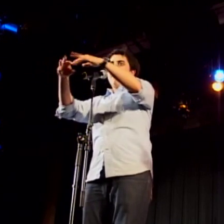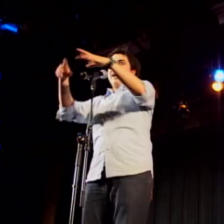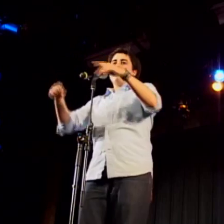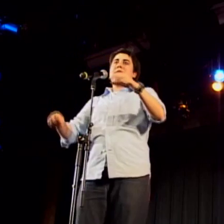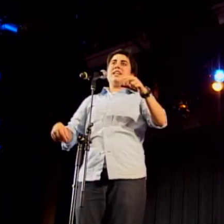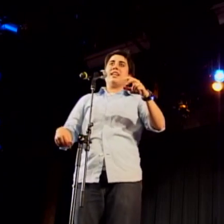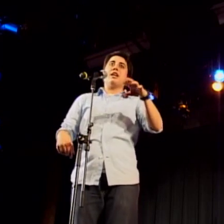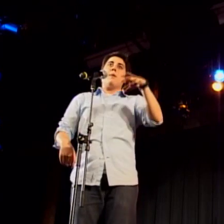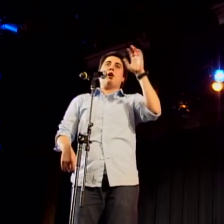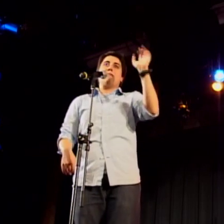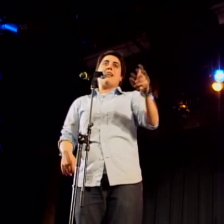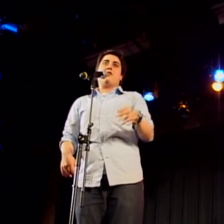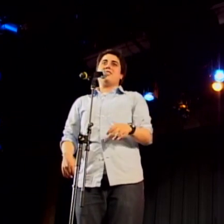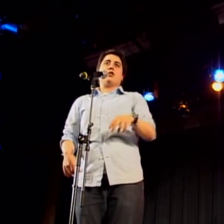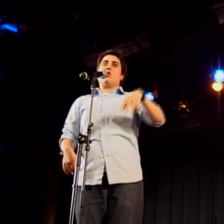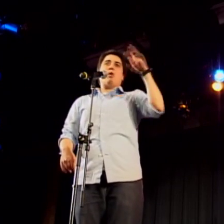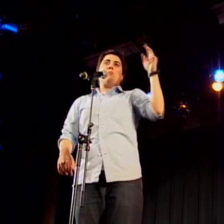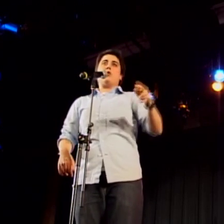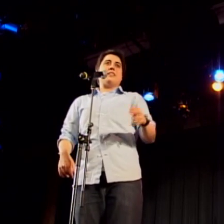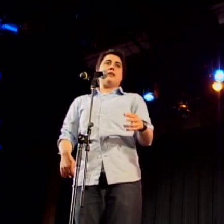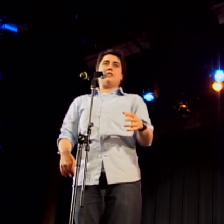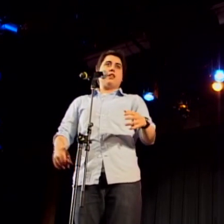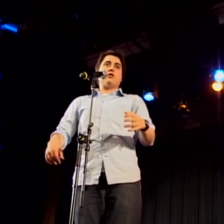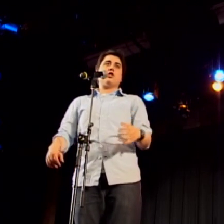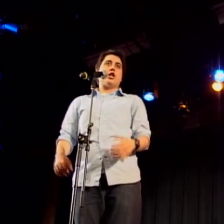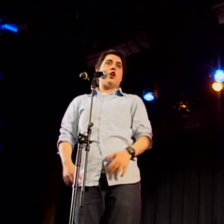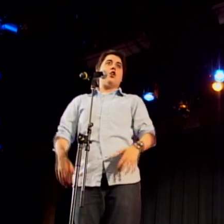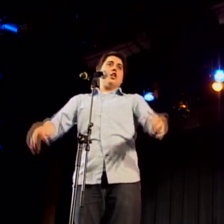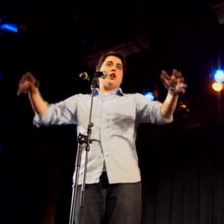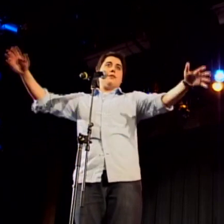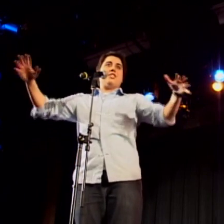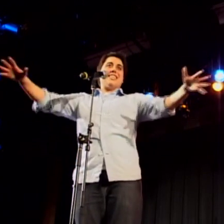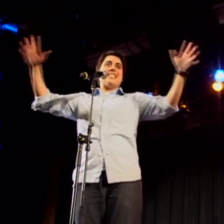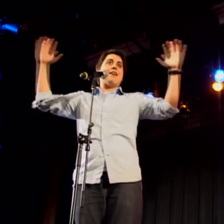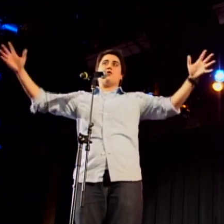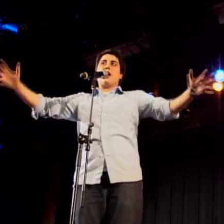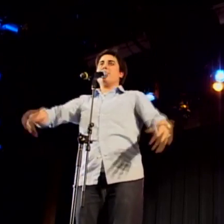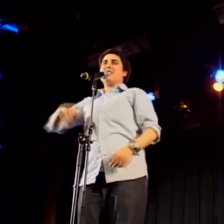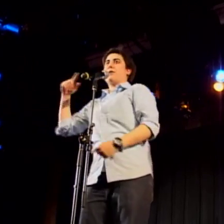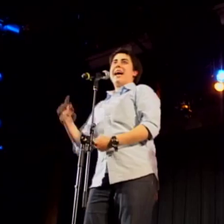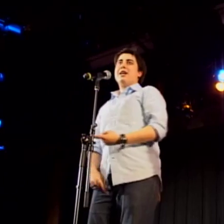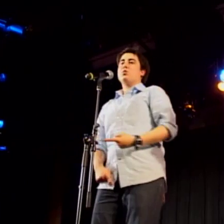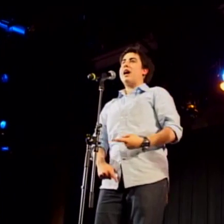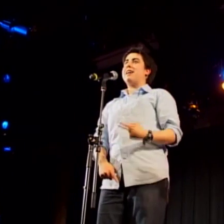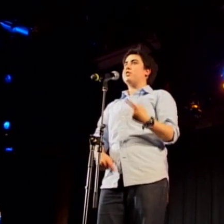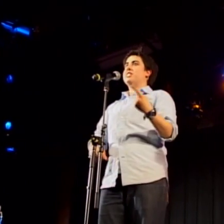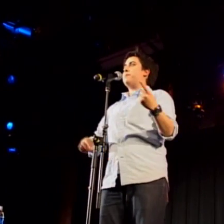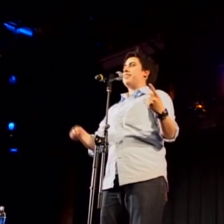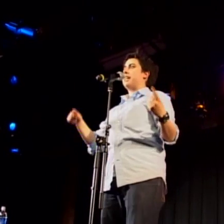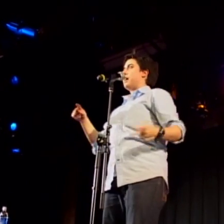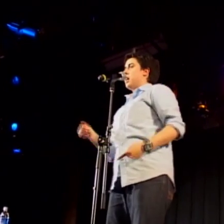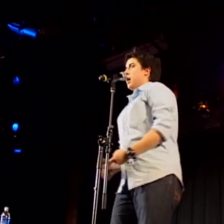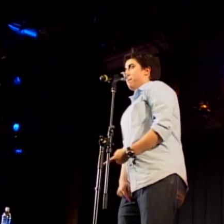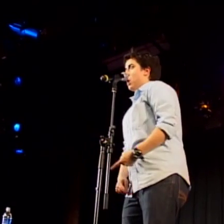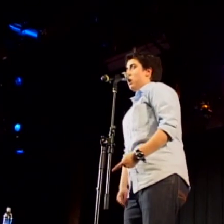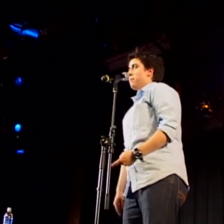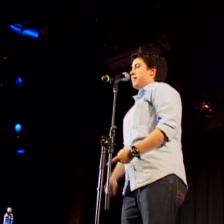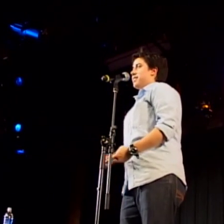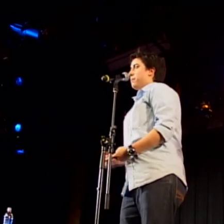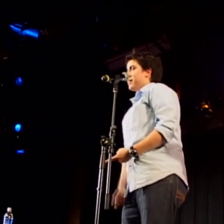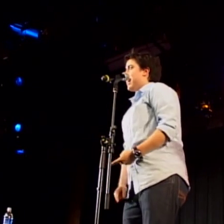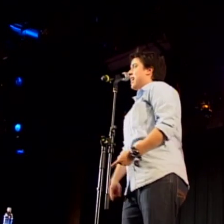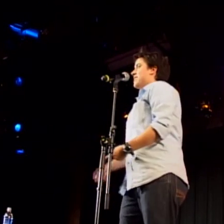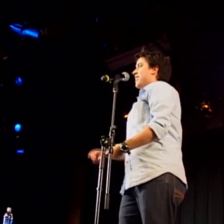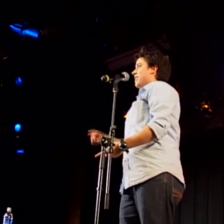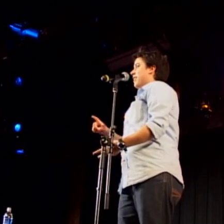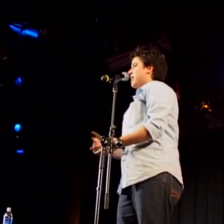about the student, how bad they're being. Marley Matlin on One More Damn television show. You know what I mean? She is everywhere, Desperate Housewives. She's being like a mom